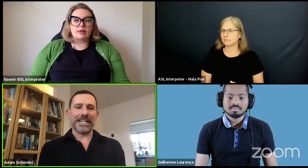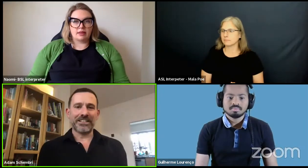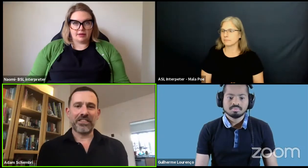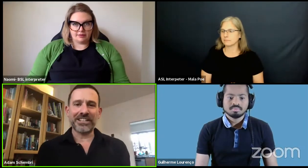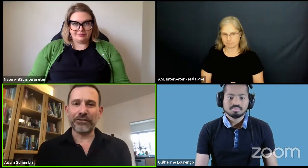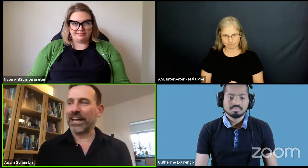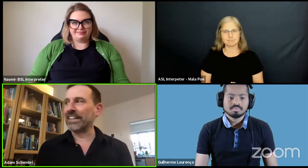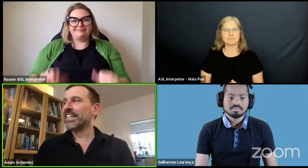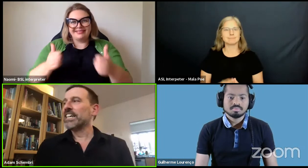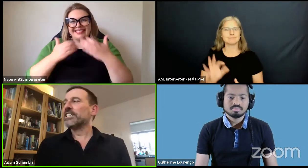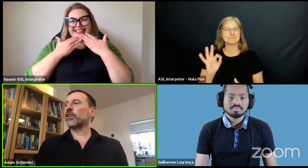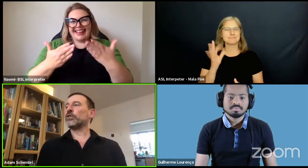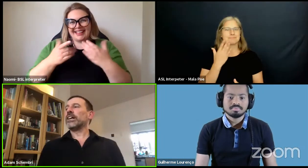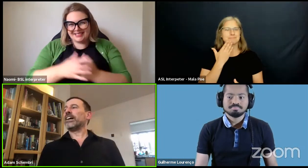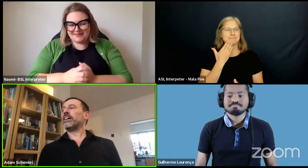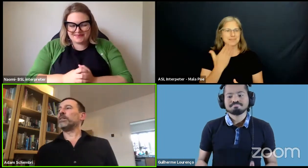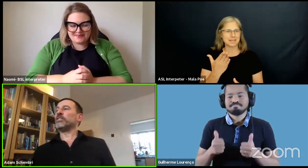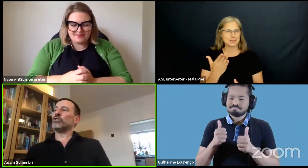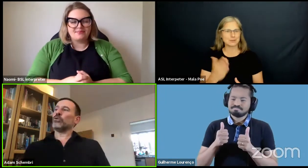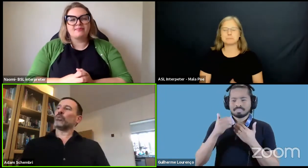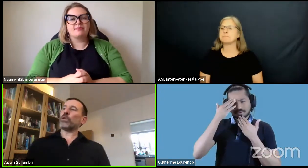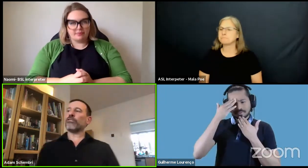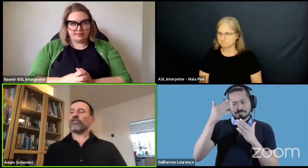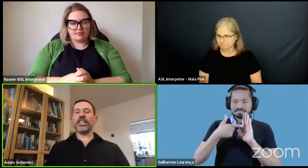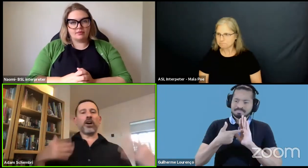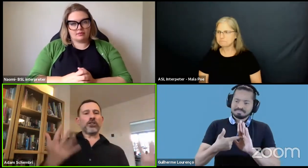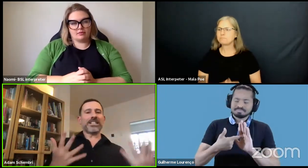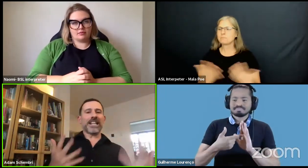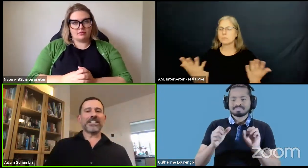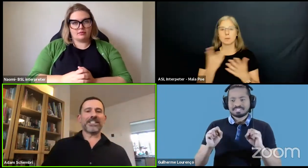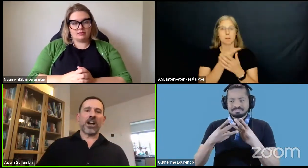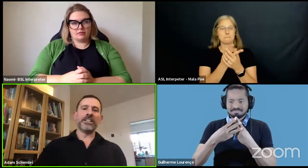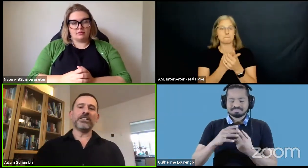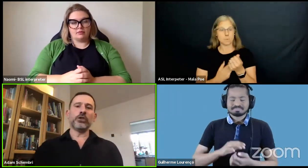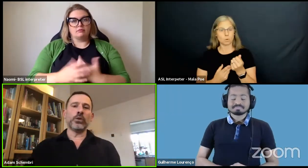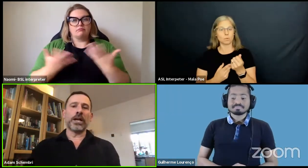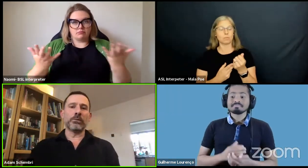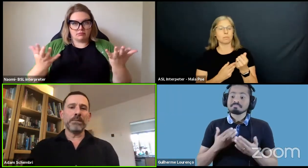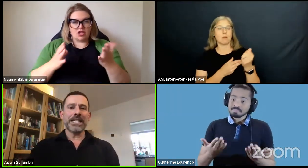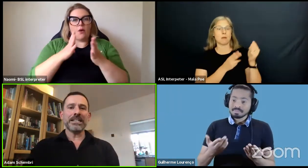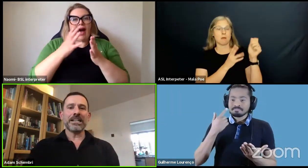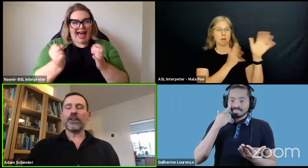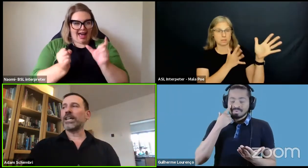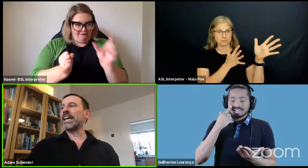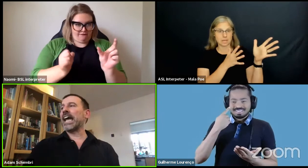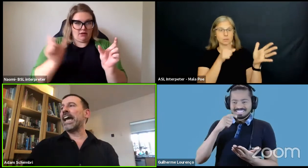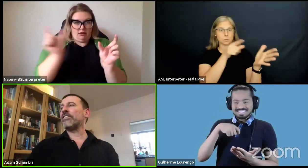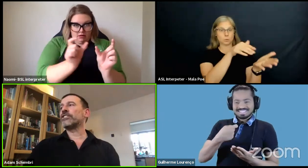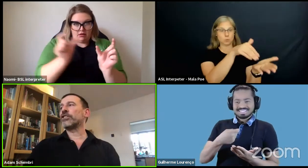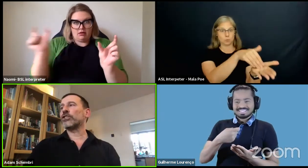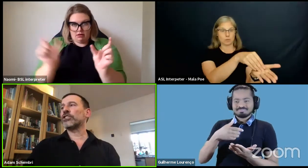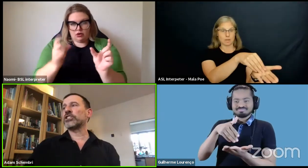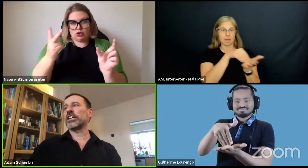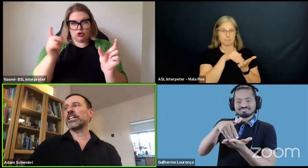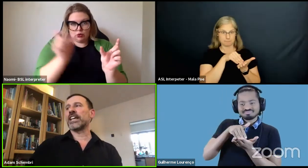Great, thank you for that. So both the Auslan sign, you help me, okay, and the Turkish example